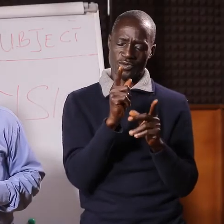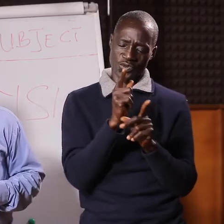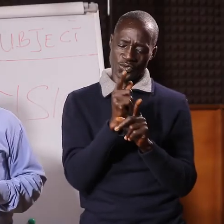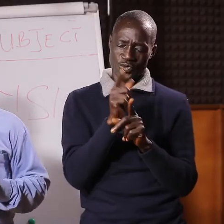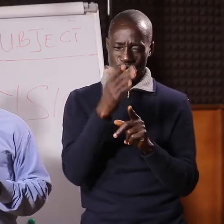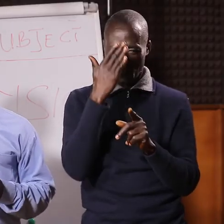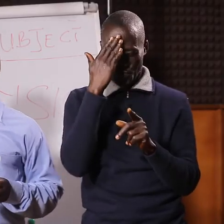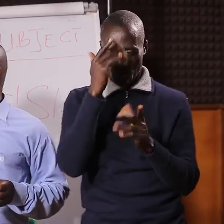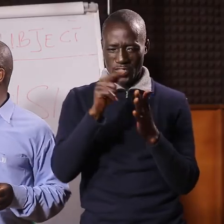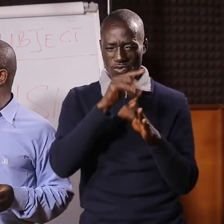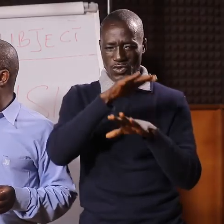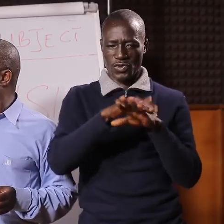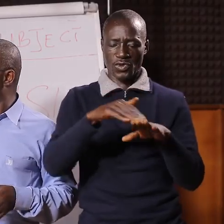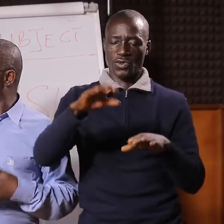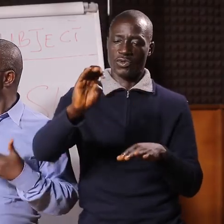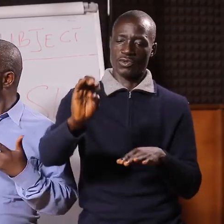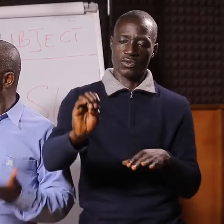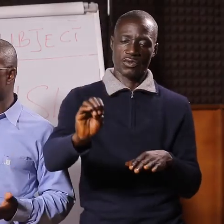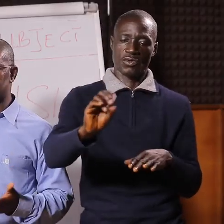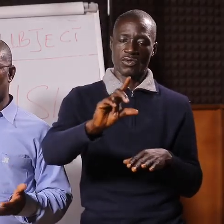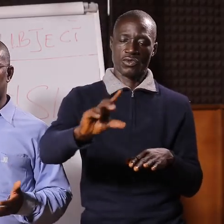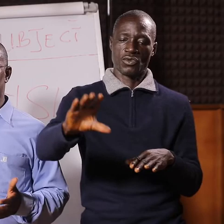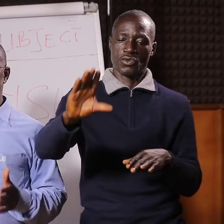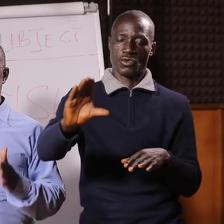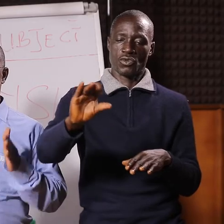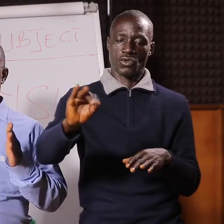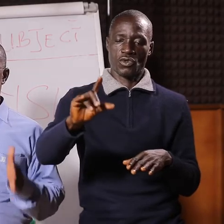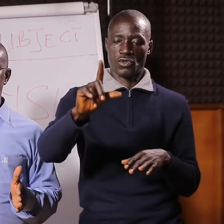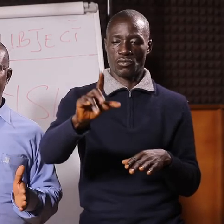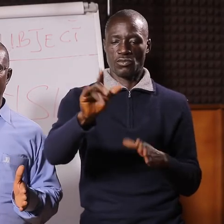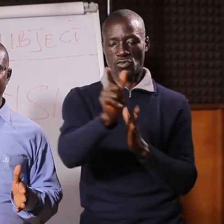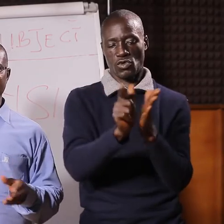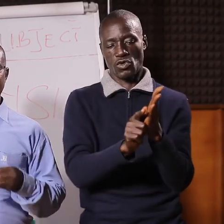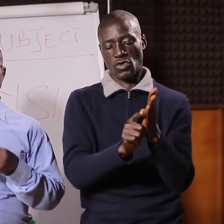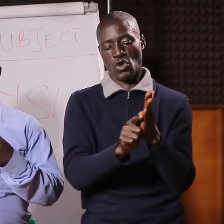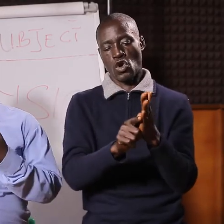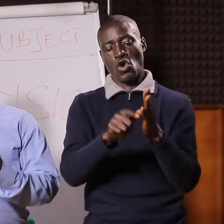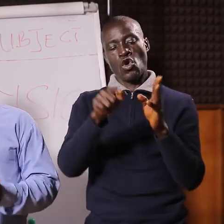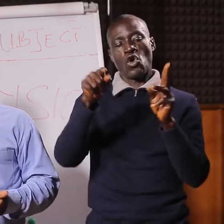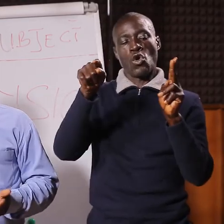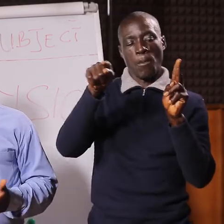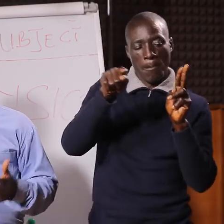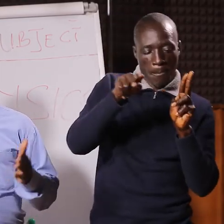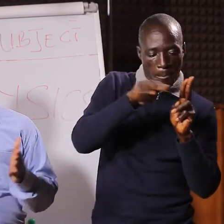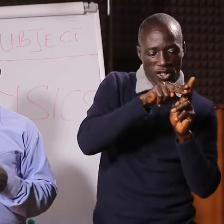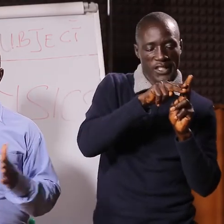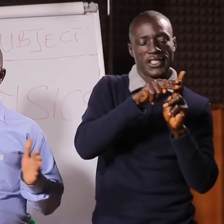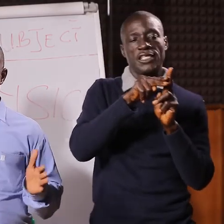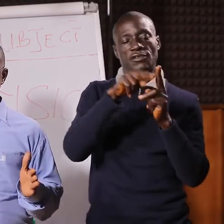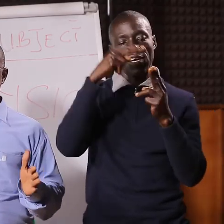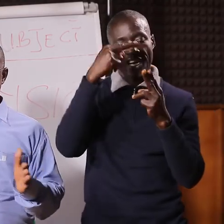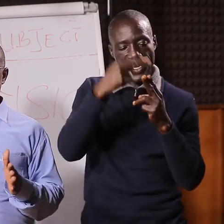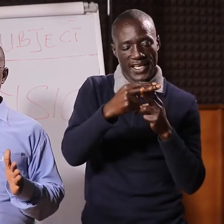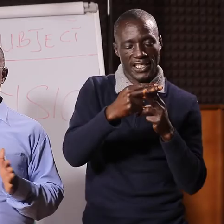you know what we refer to as Coulomb's law, that says positive charge repel, when positive